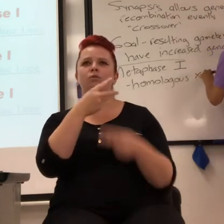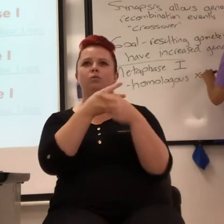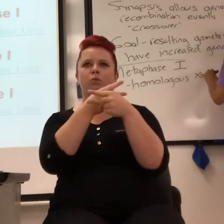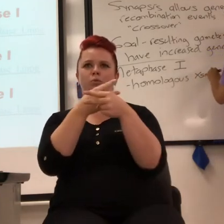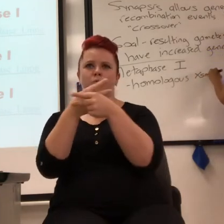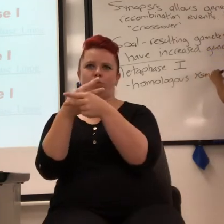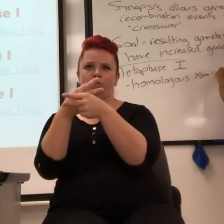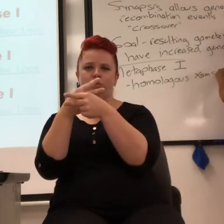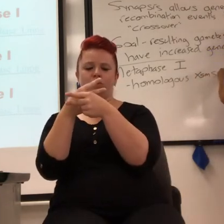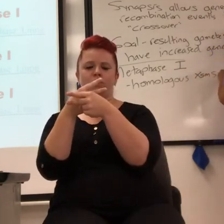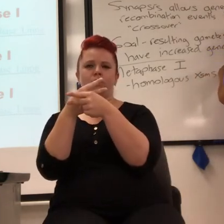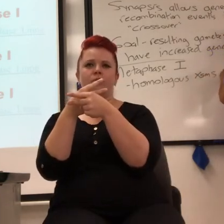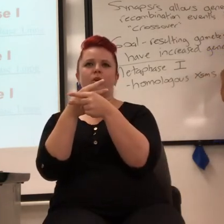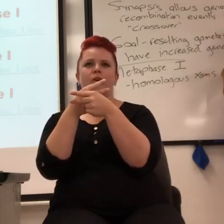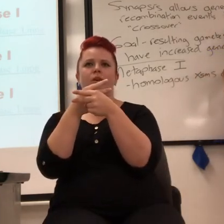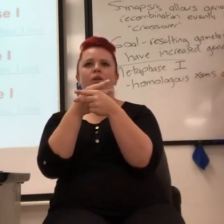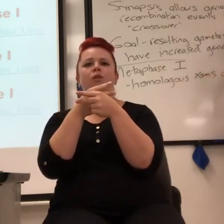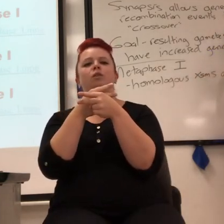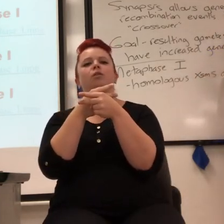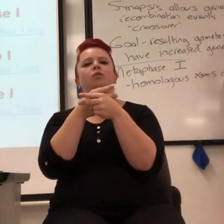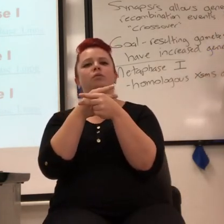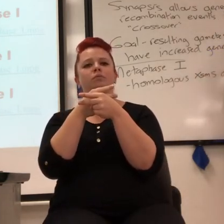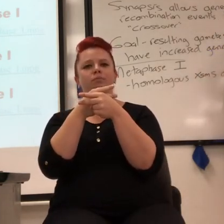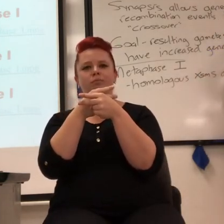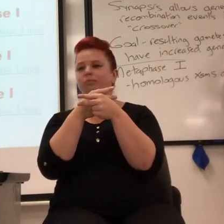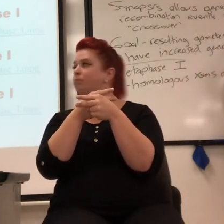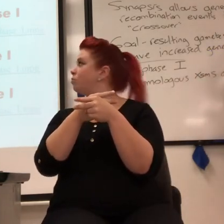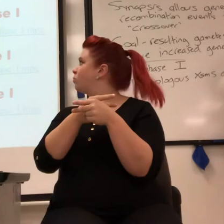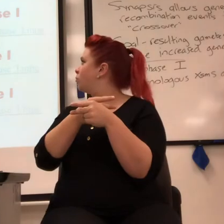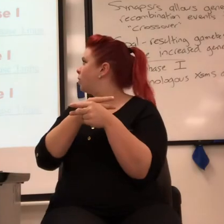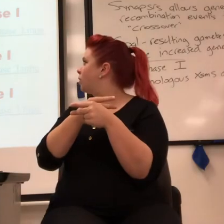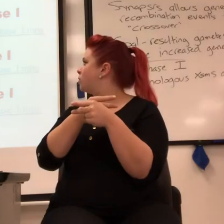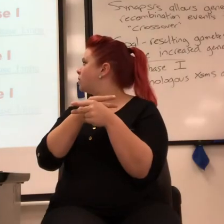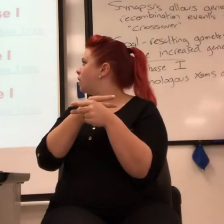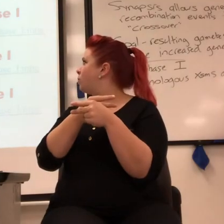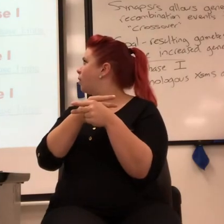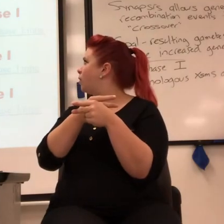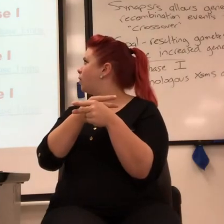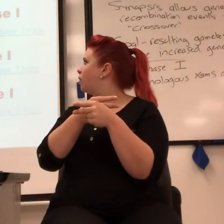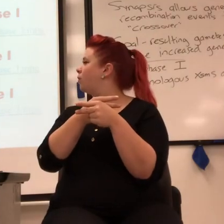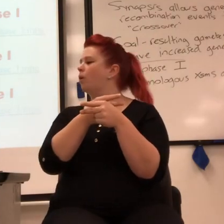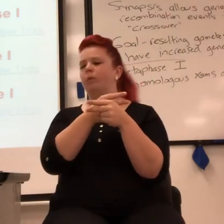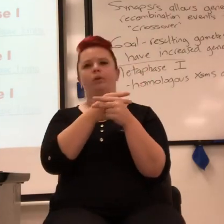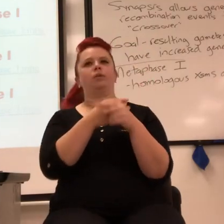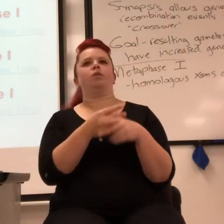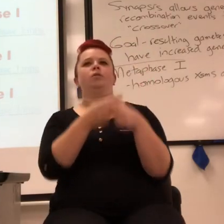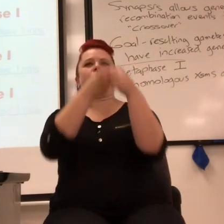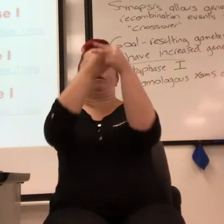chromosomes align at equator.